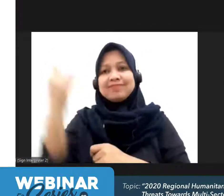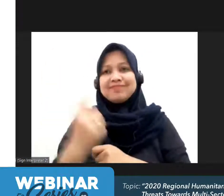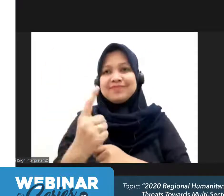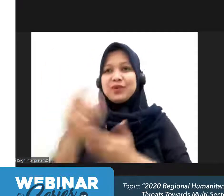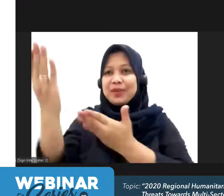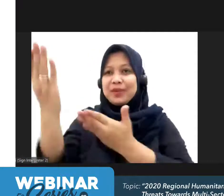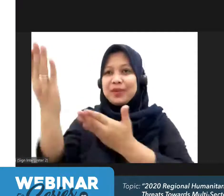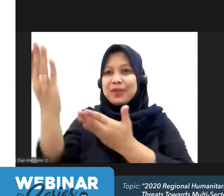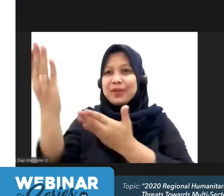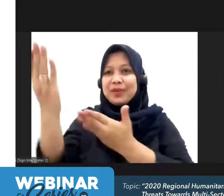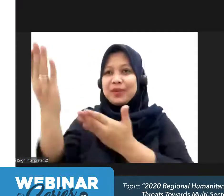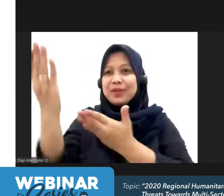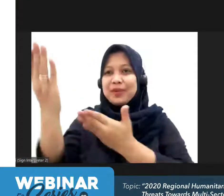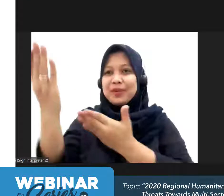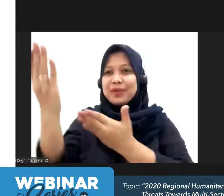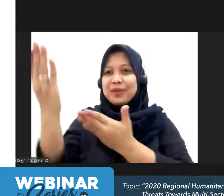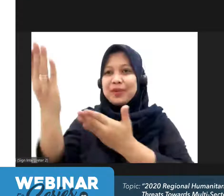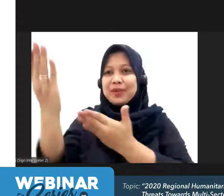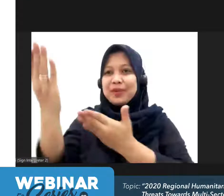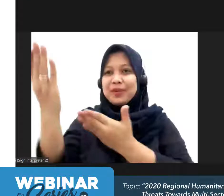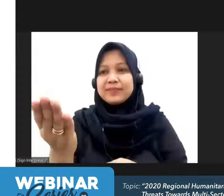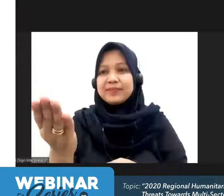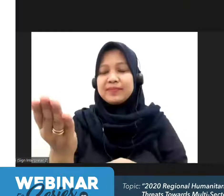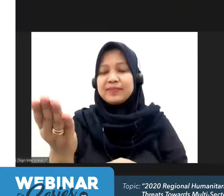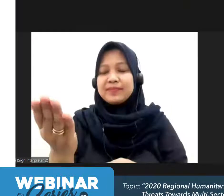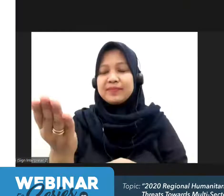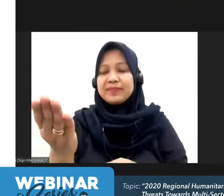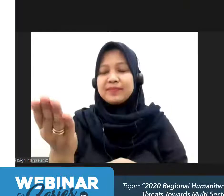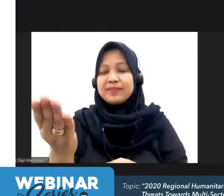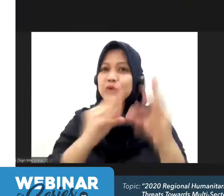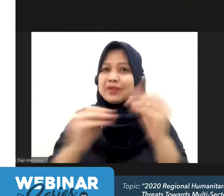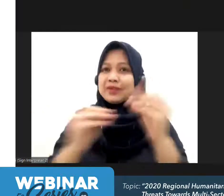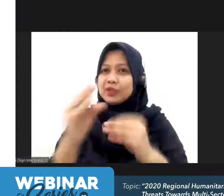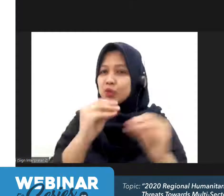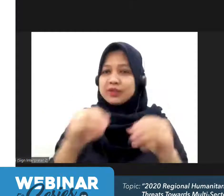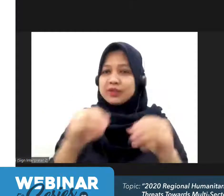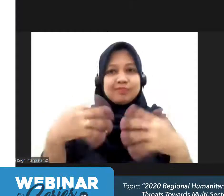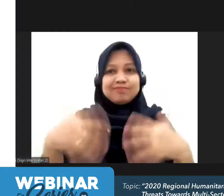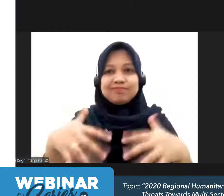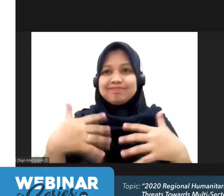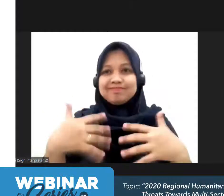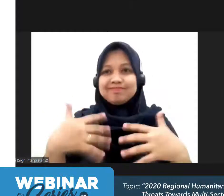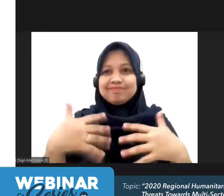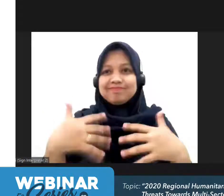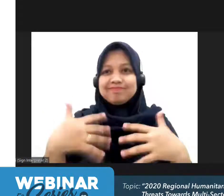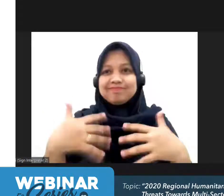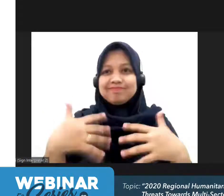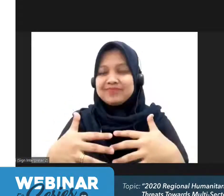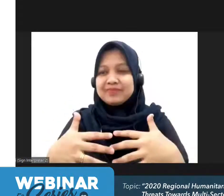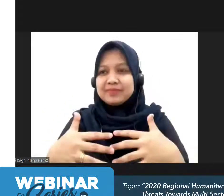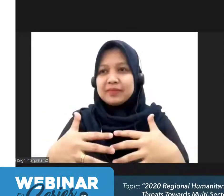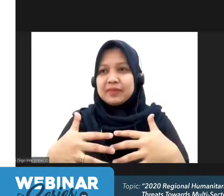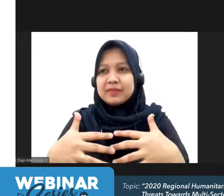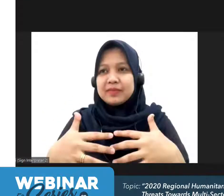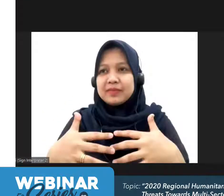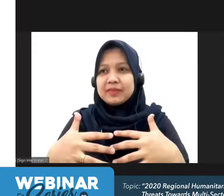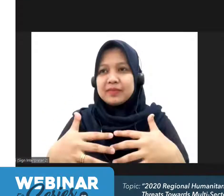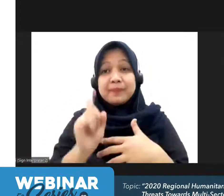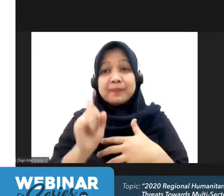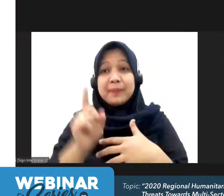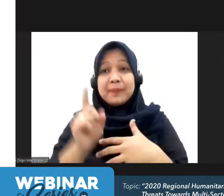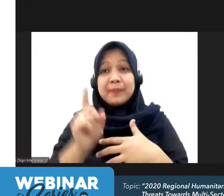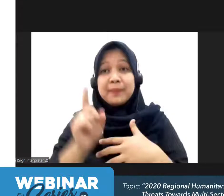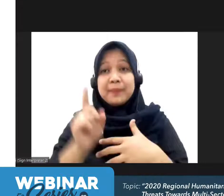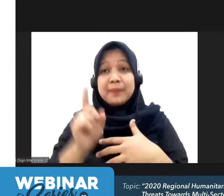this very good discussions, because of it is the final the series